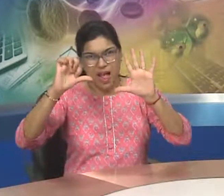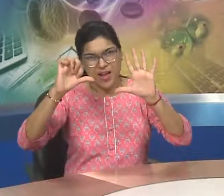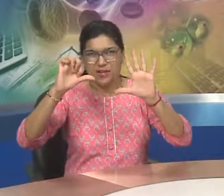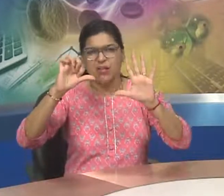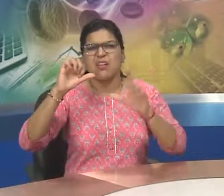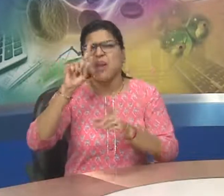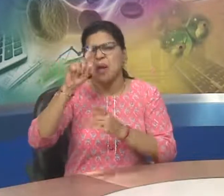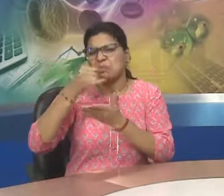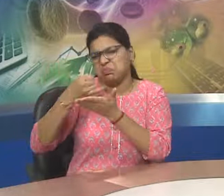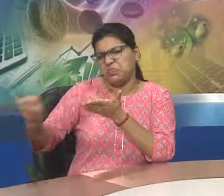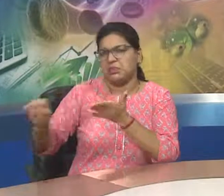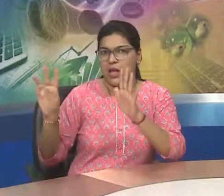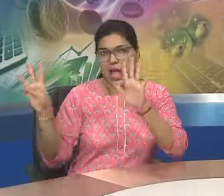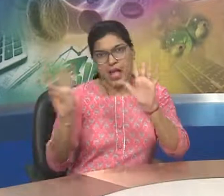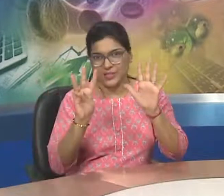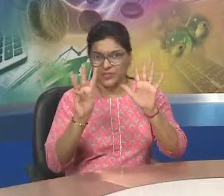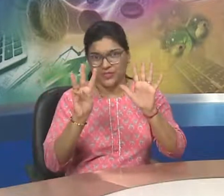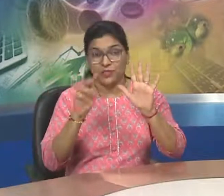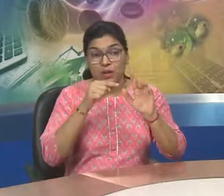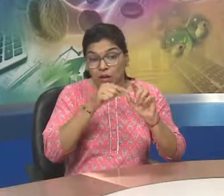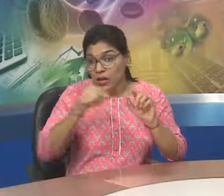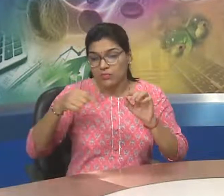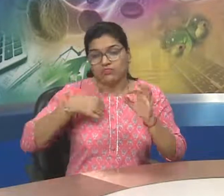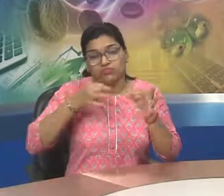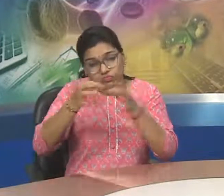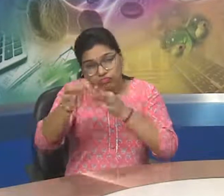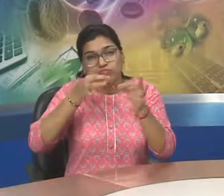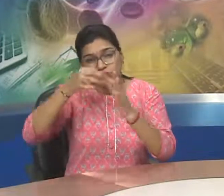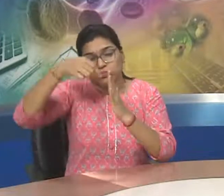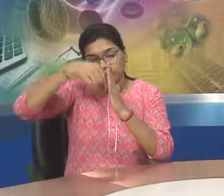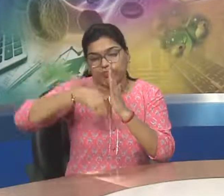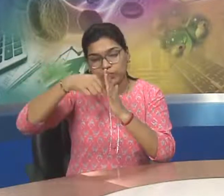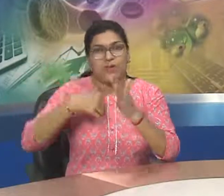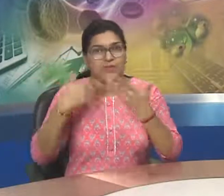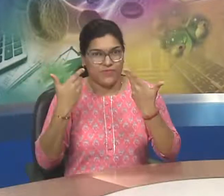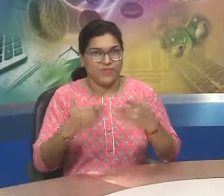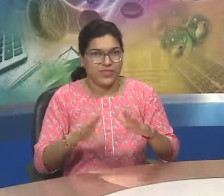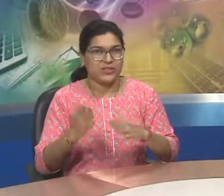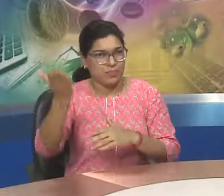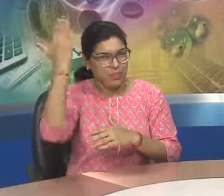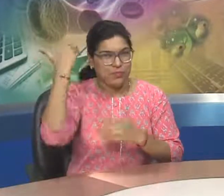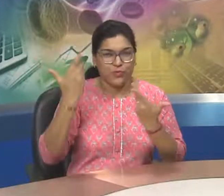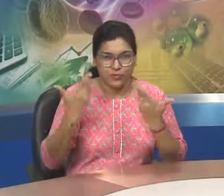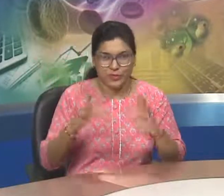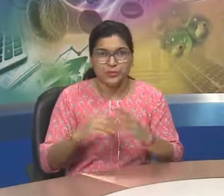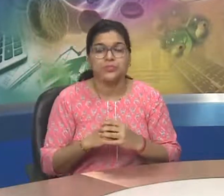different kinds of 9 planets in the last session,